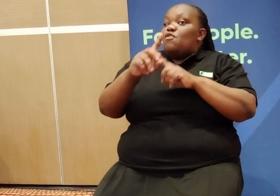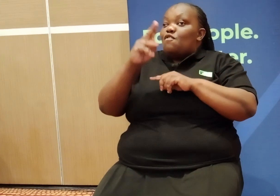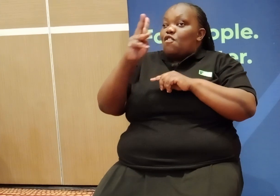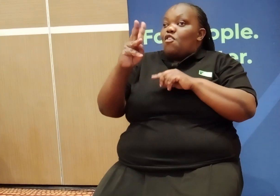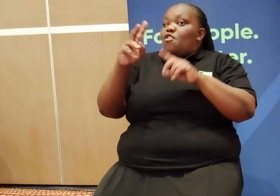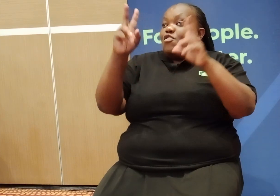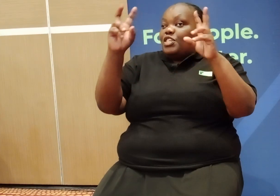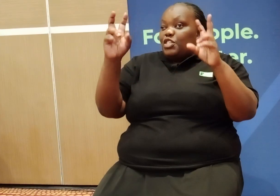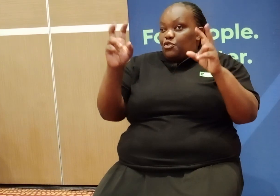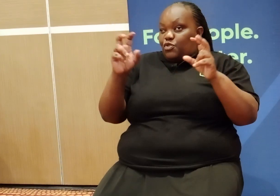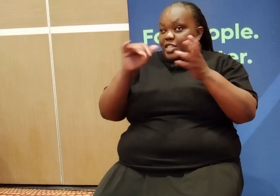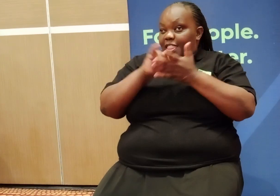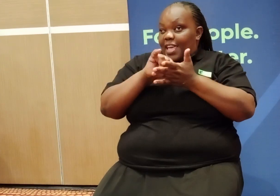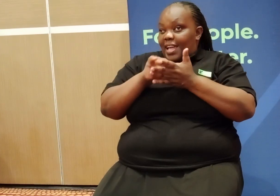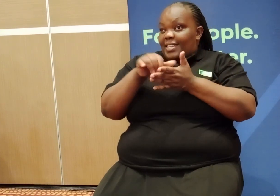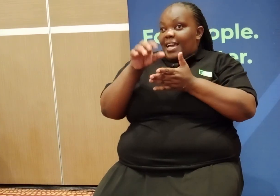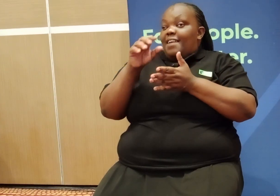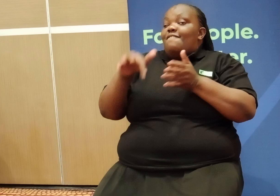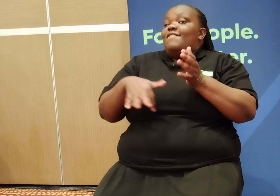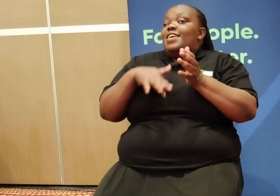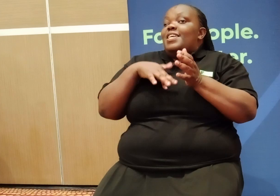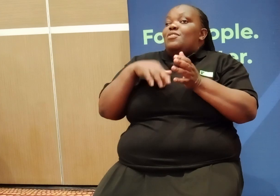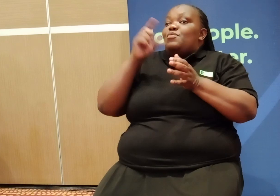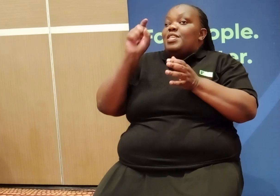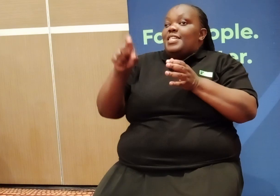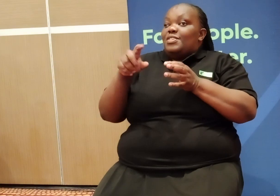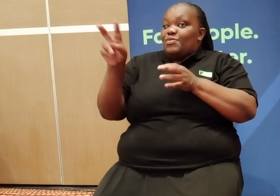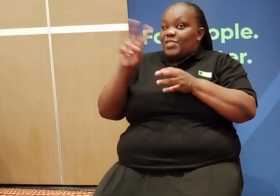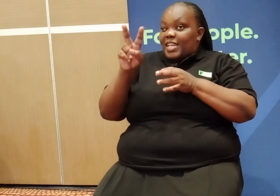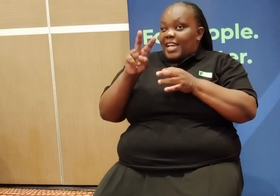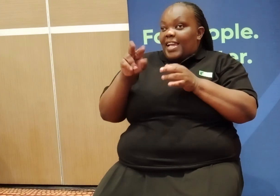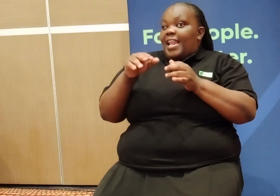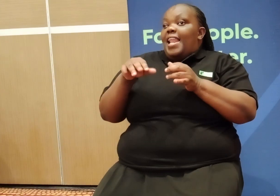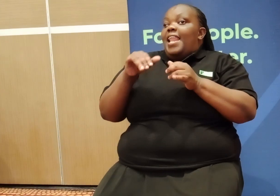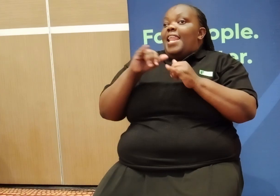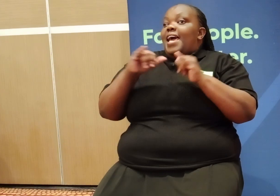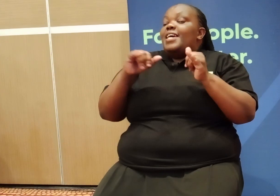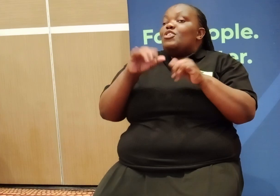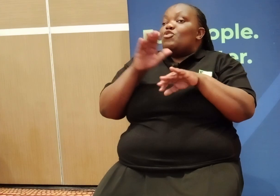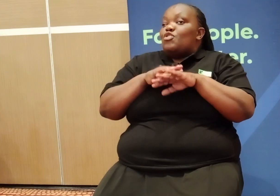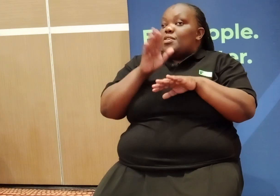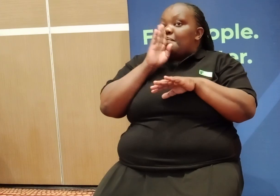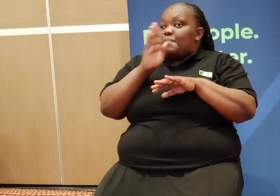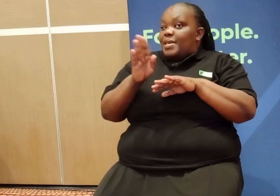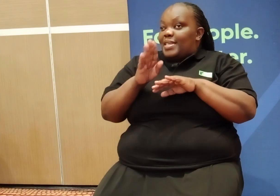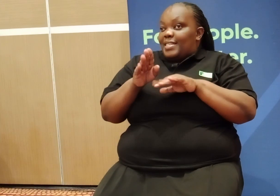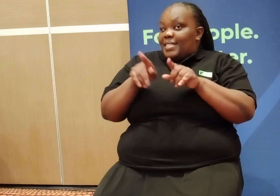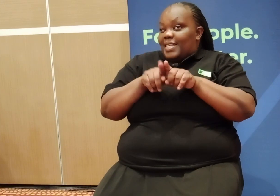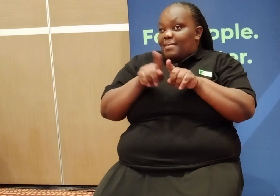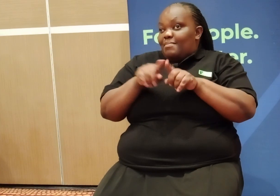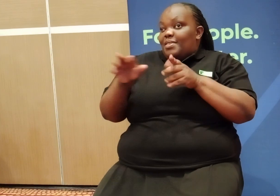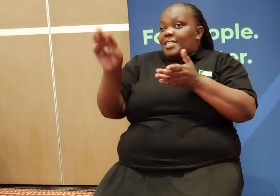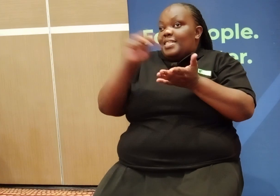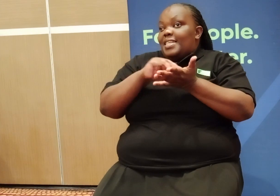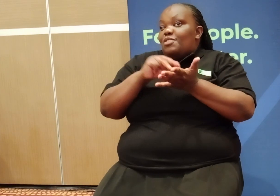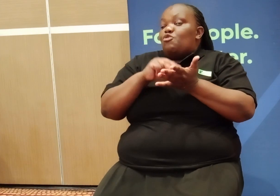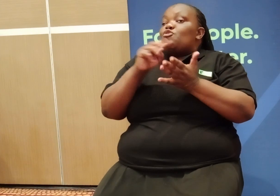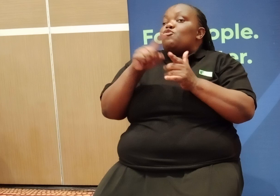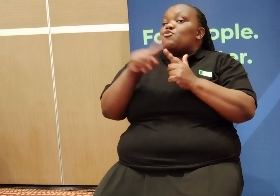issues that I feel we needed to shed light on, which have been and are central to our business.